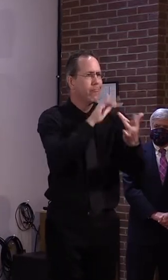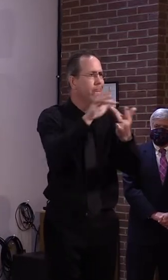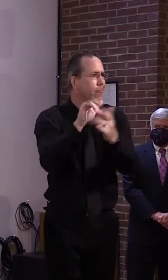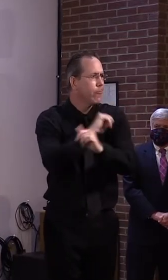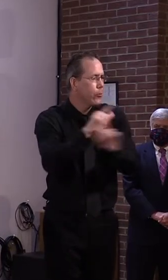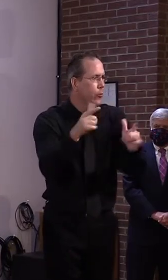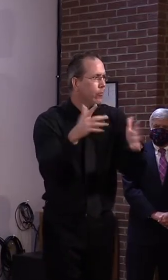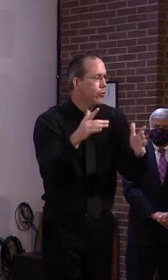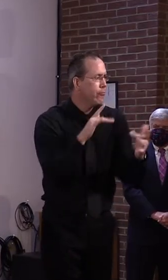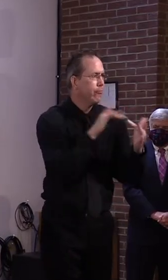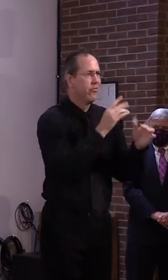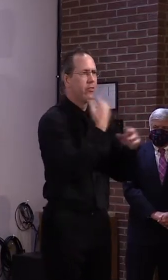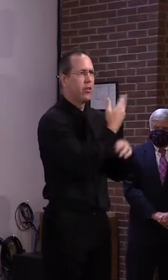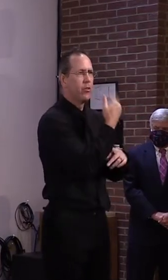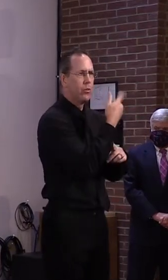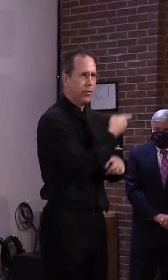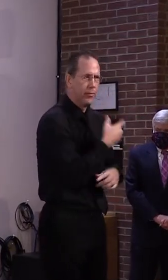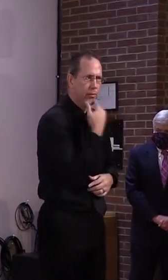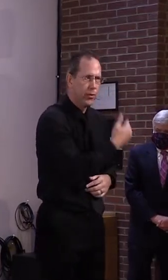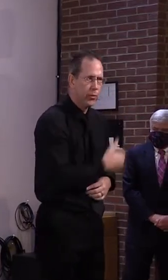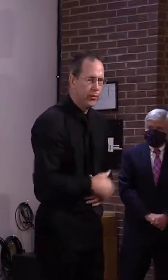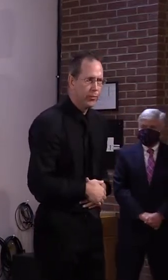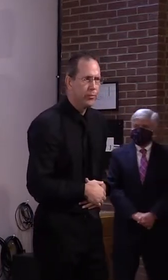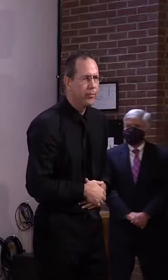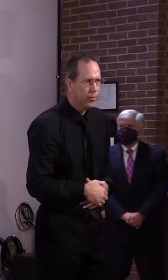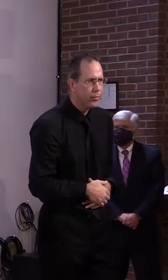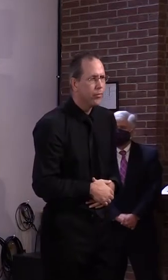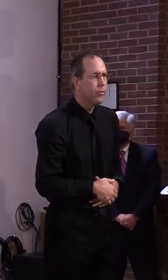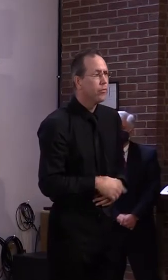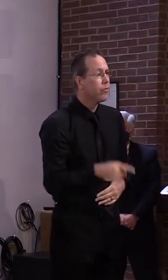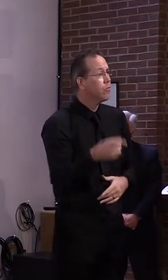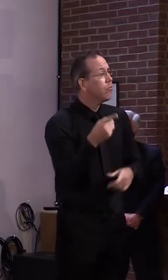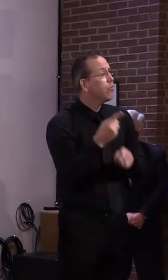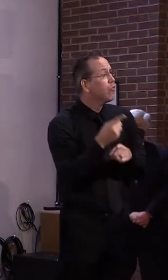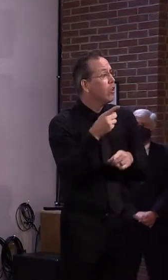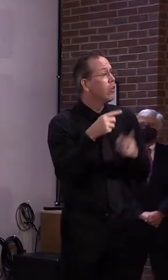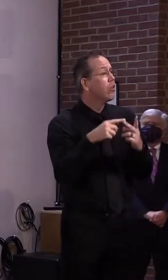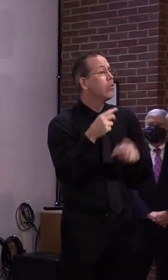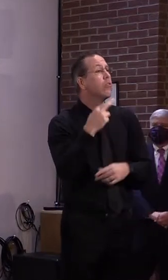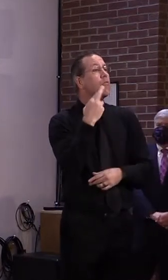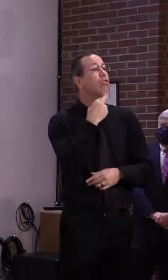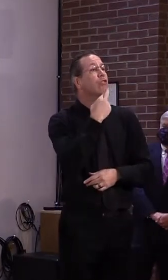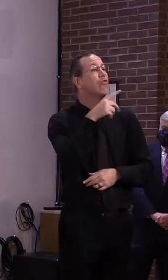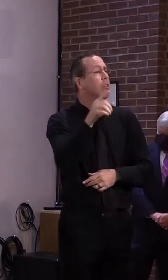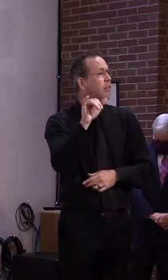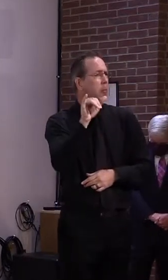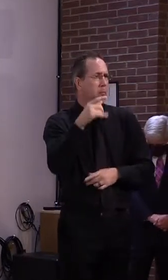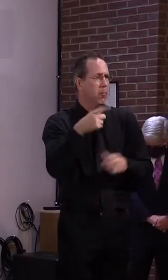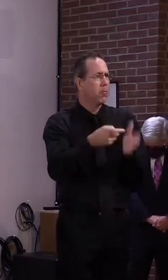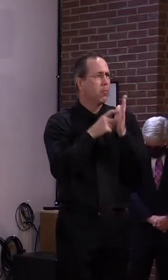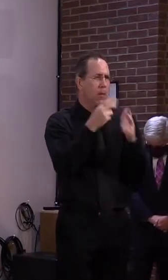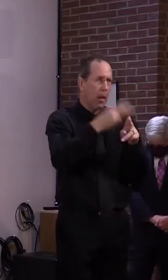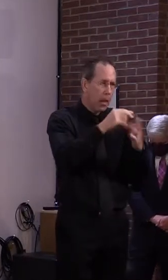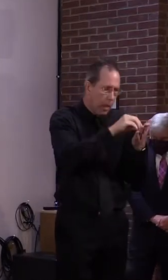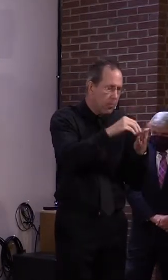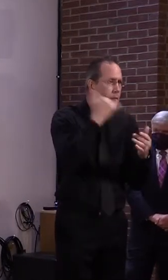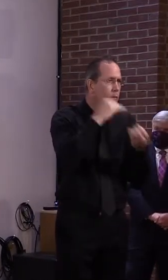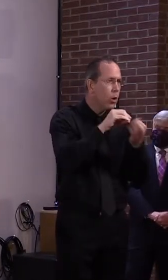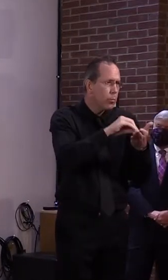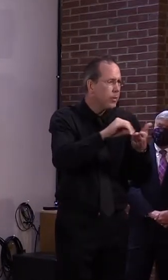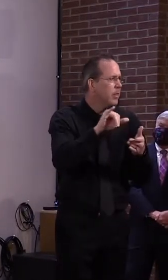restaurants are required to, you know, keep a list of those who eat at their venue or attend a function like